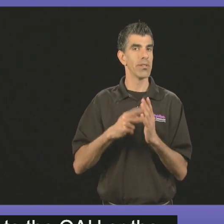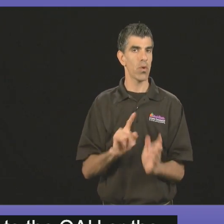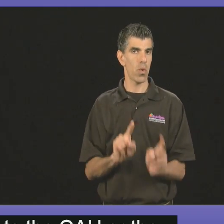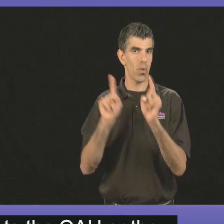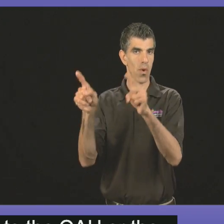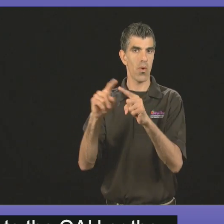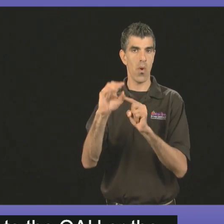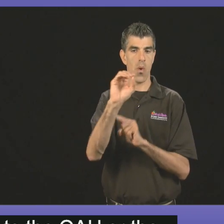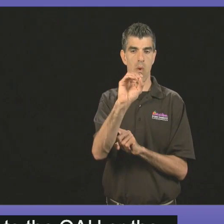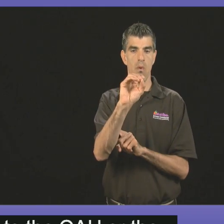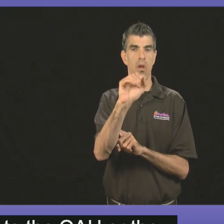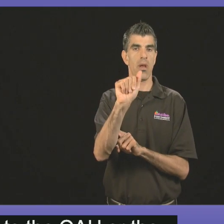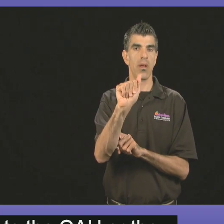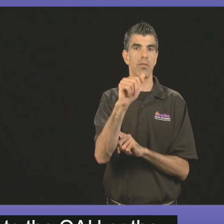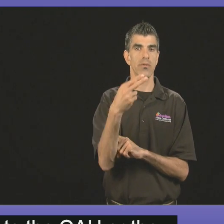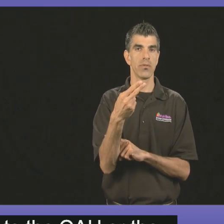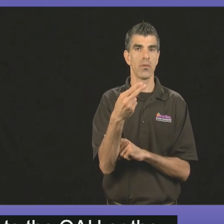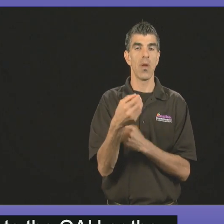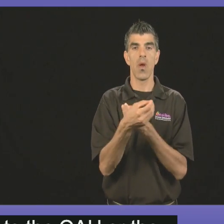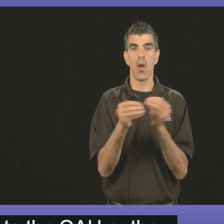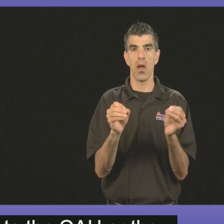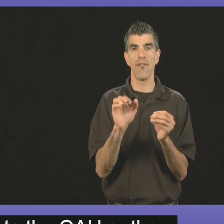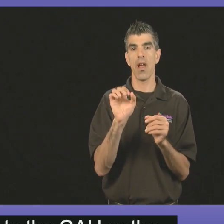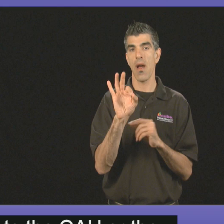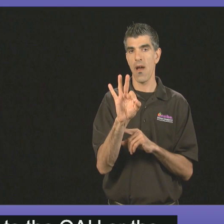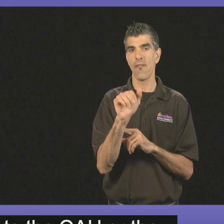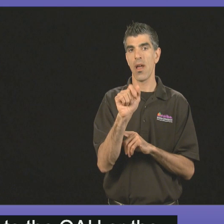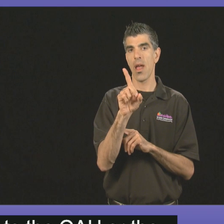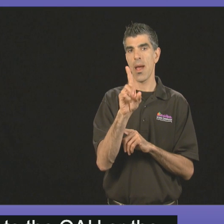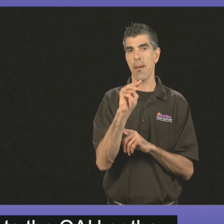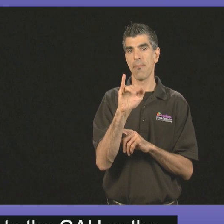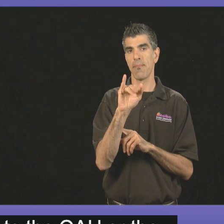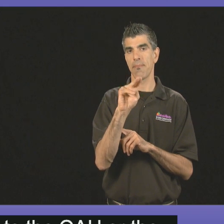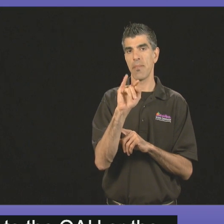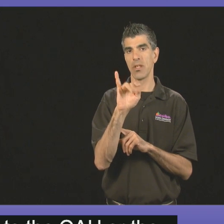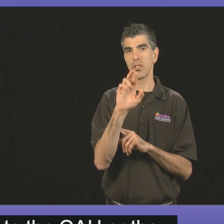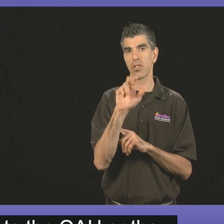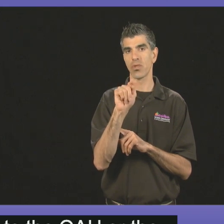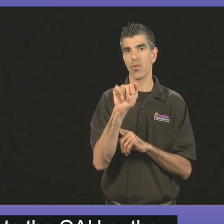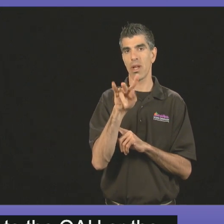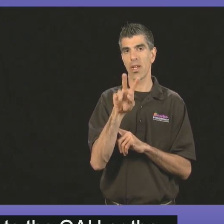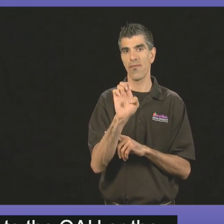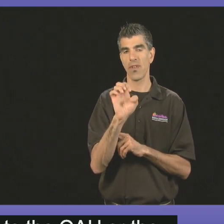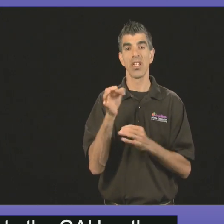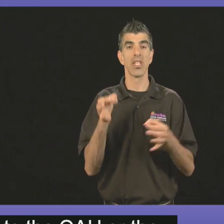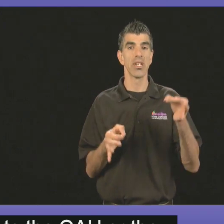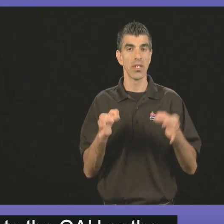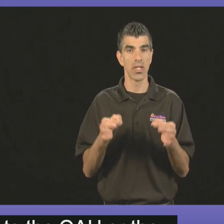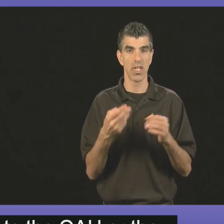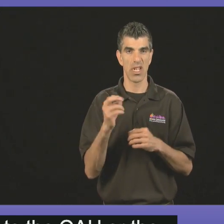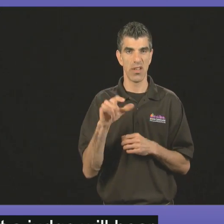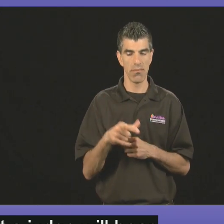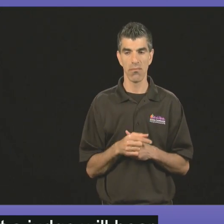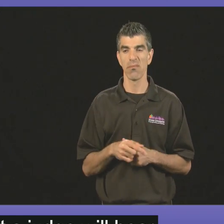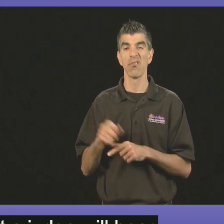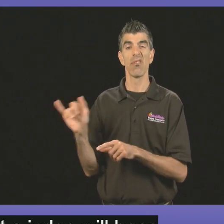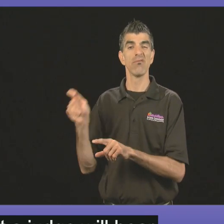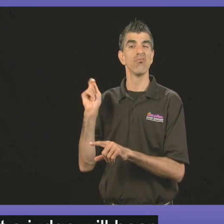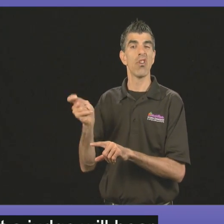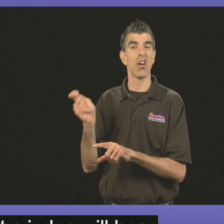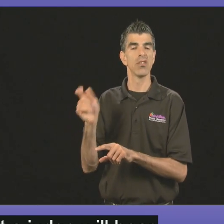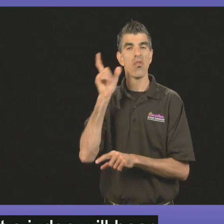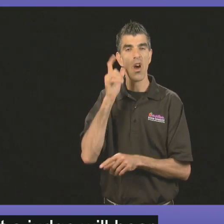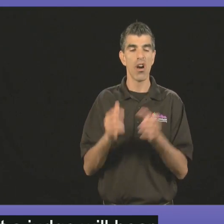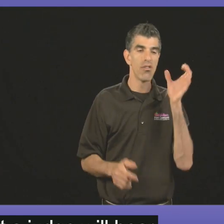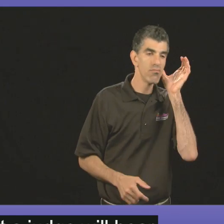They may go to the OAH or the Office of Administrative Hearings, at which point